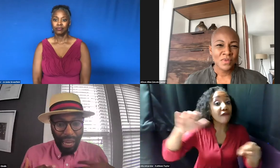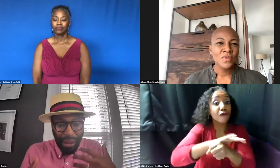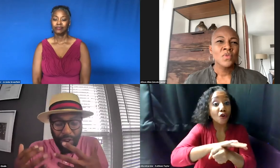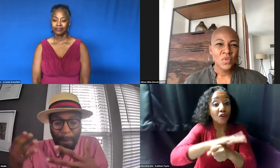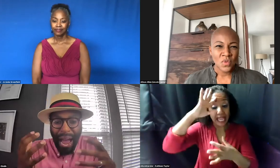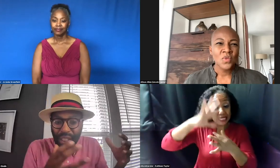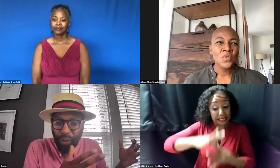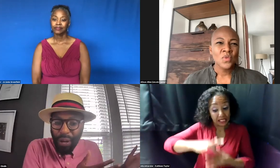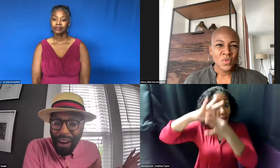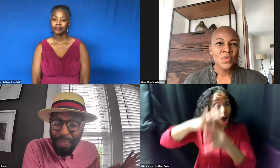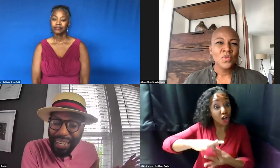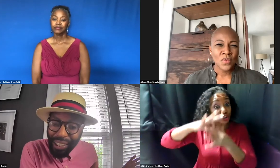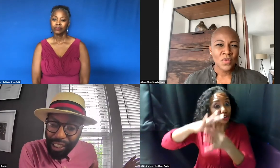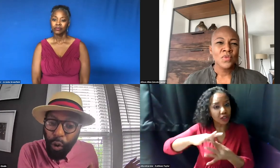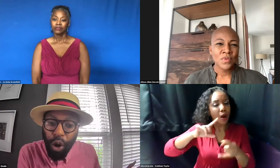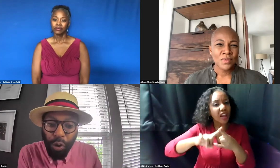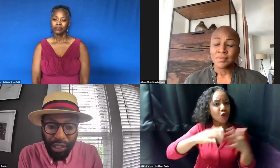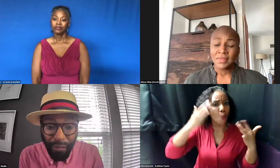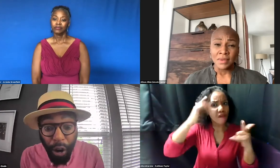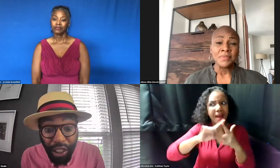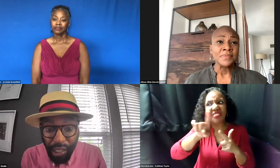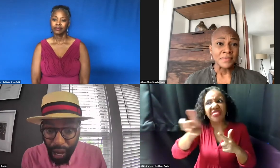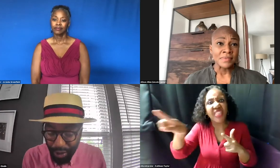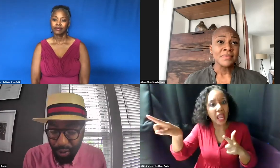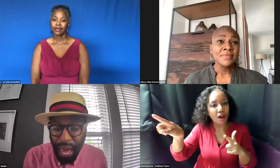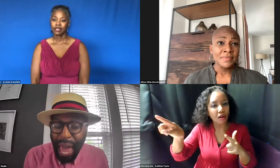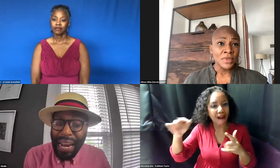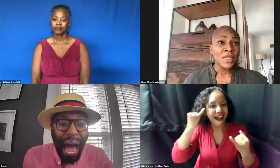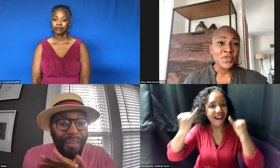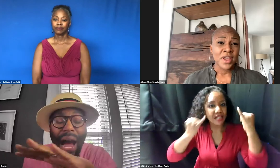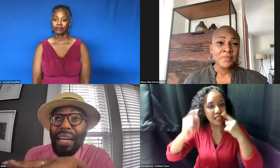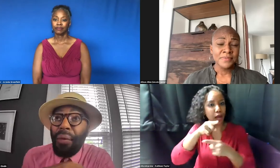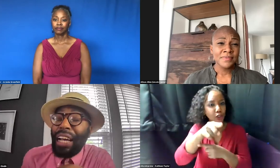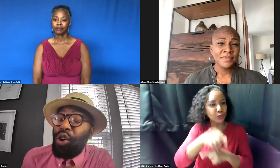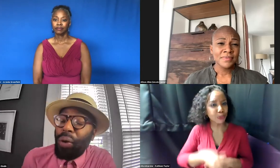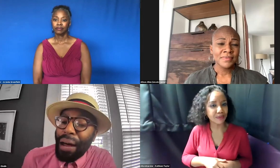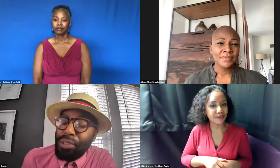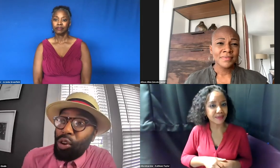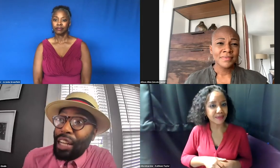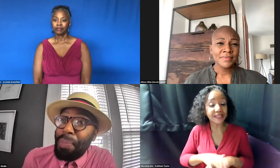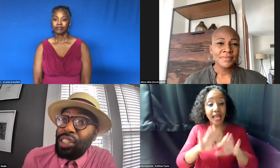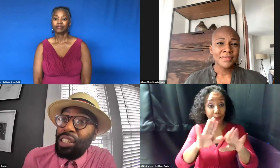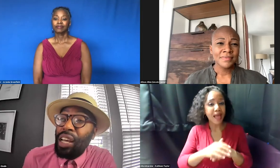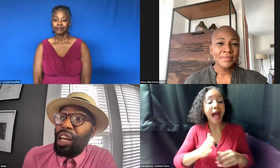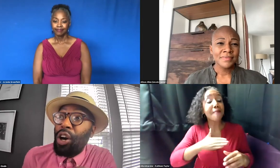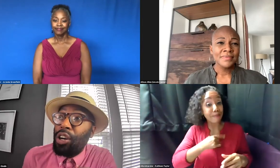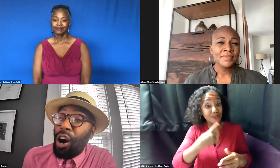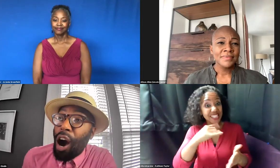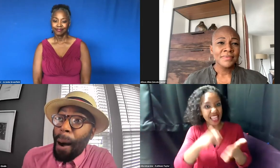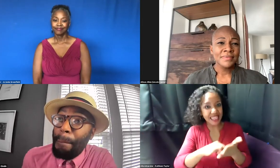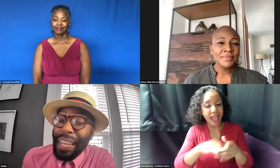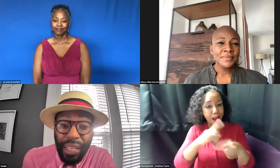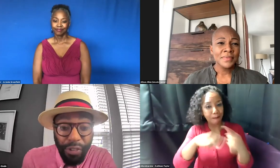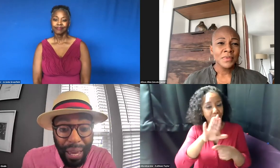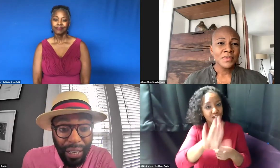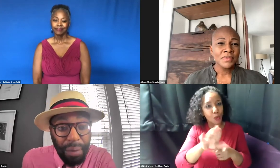touch if your mind is full with everybody else's notions and versions of you. And I'm so glad you mentioned